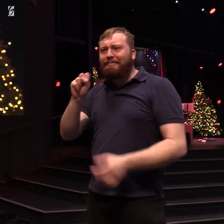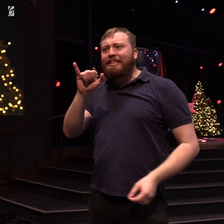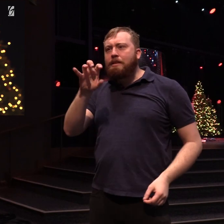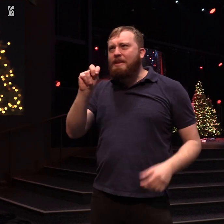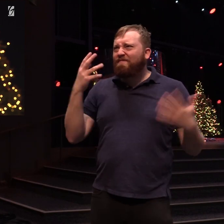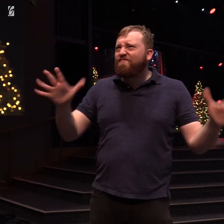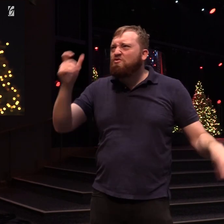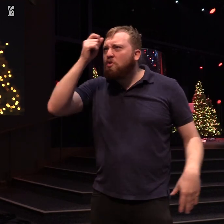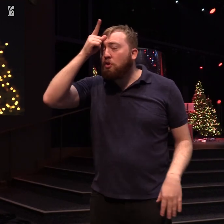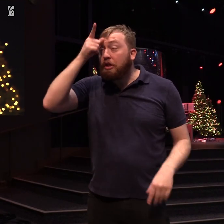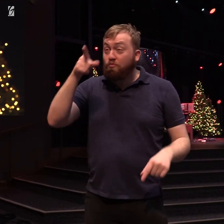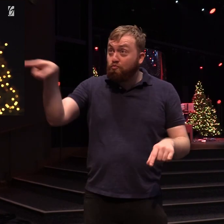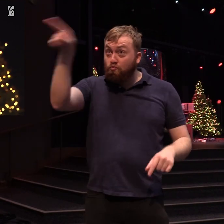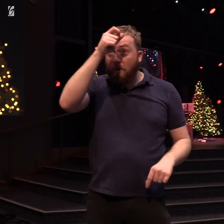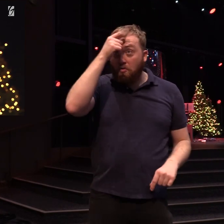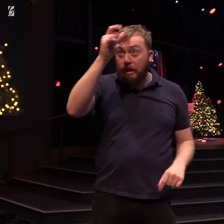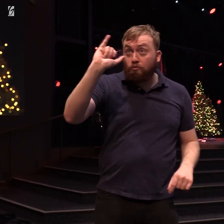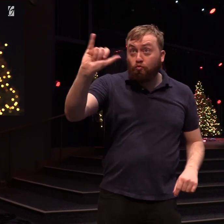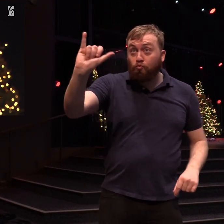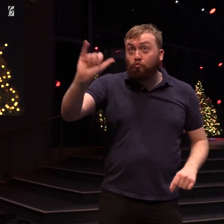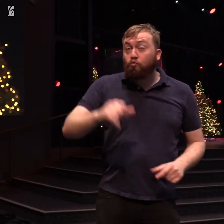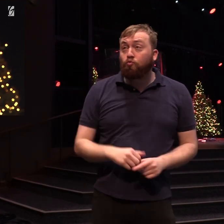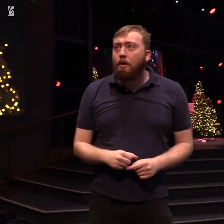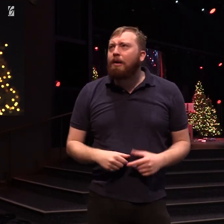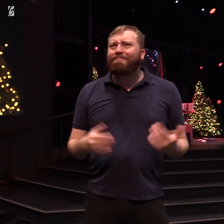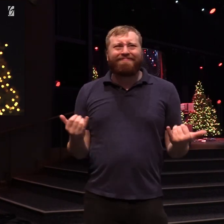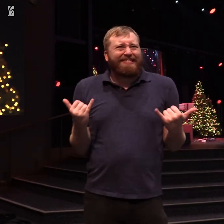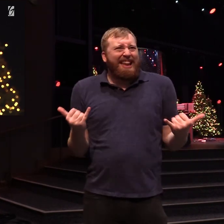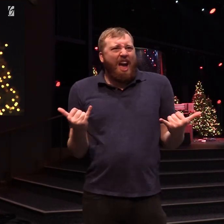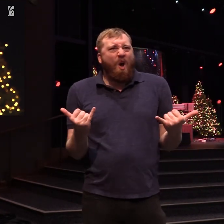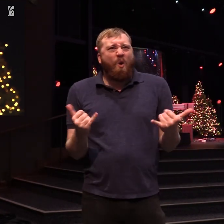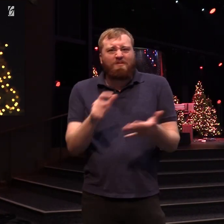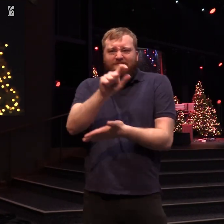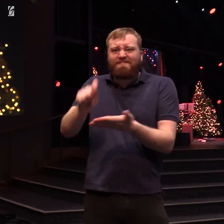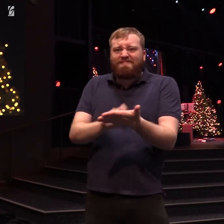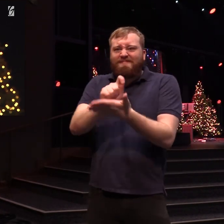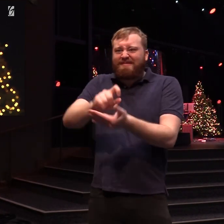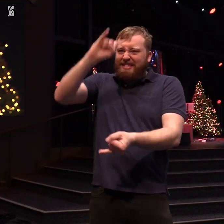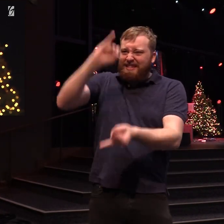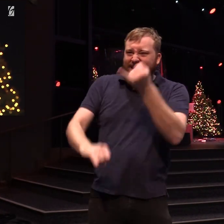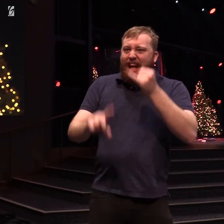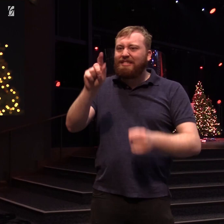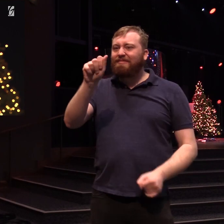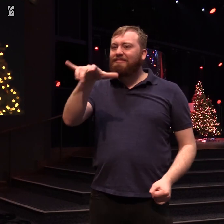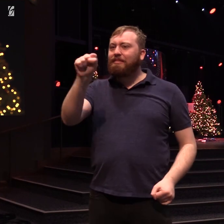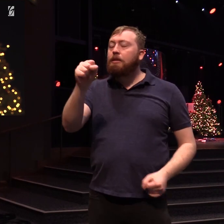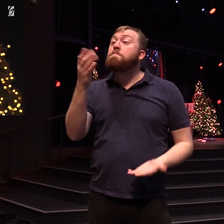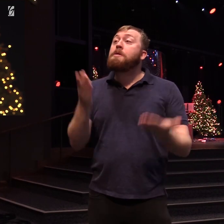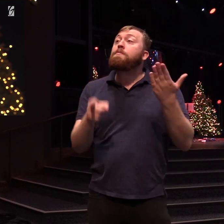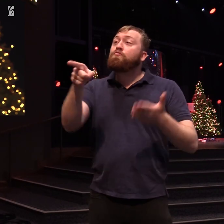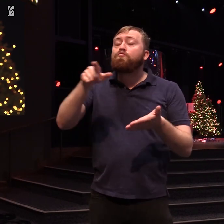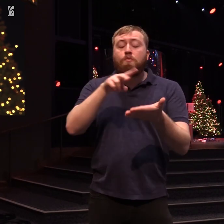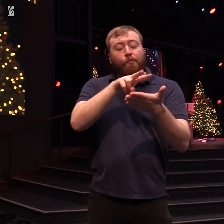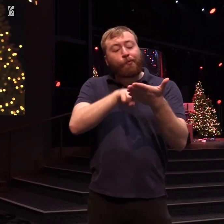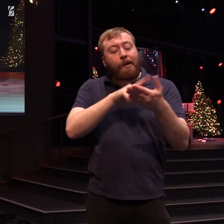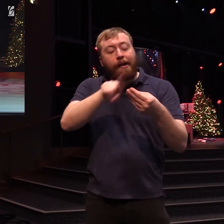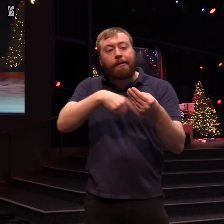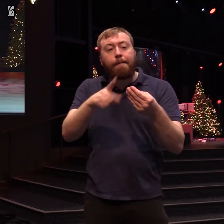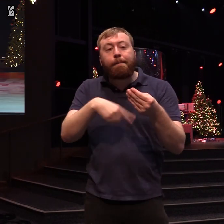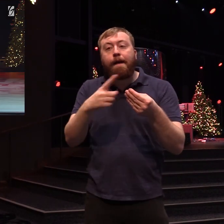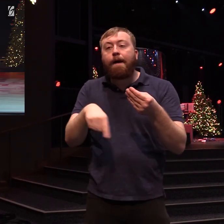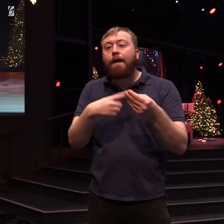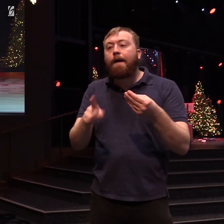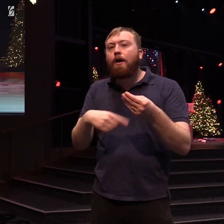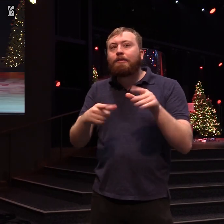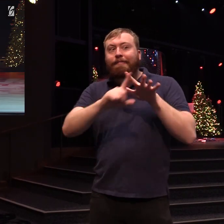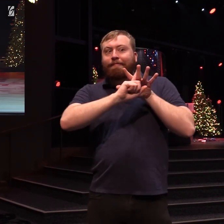get this? We are in the last days. Perhaps you read about the flight to